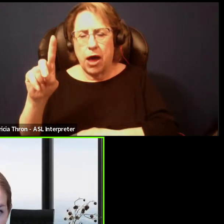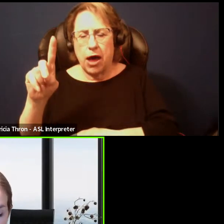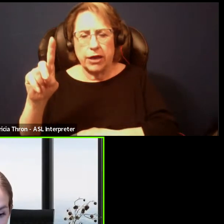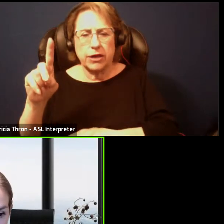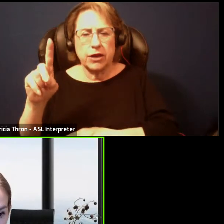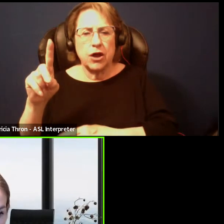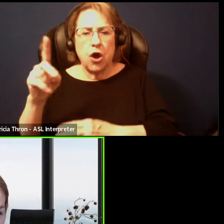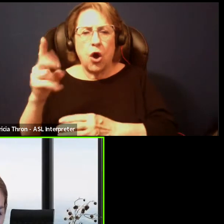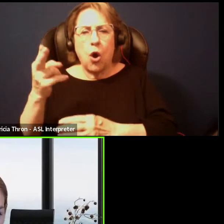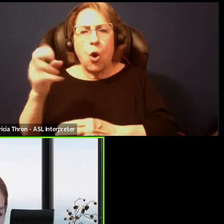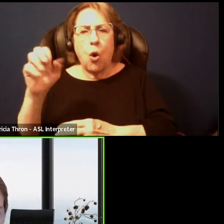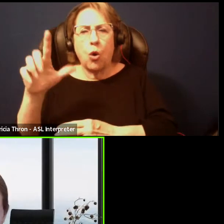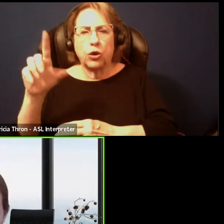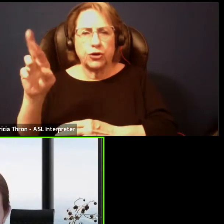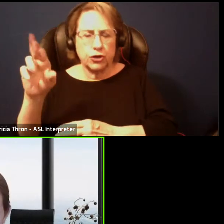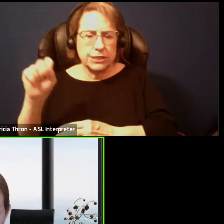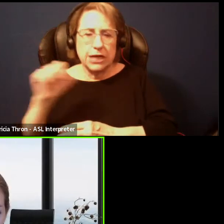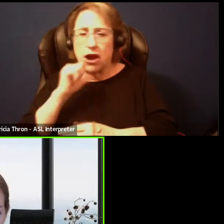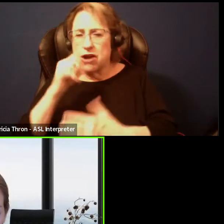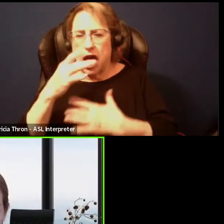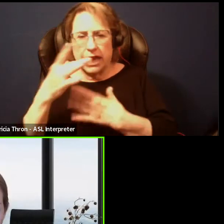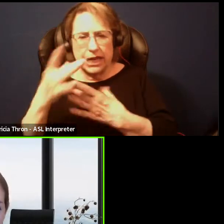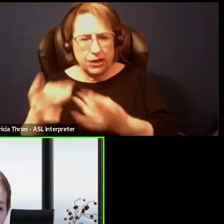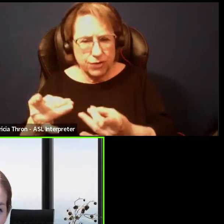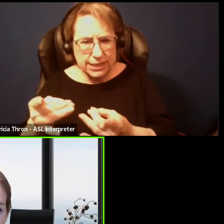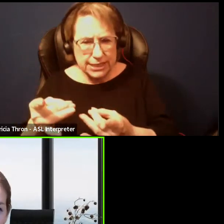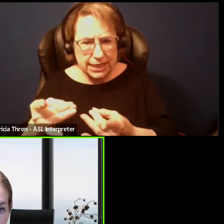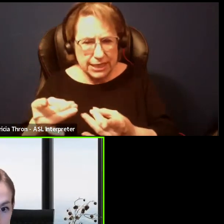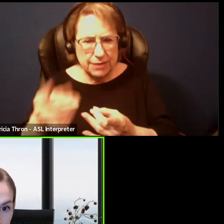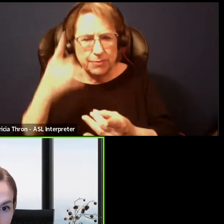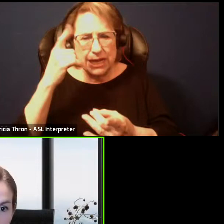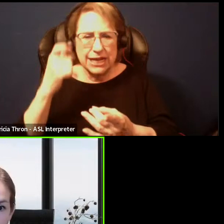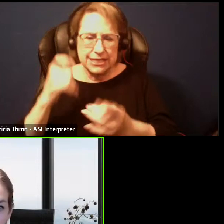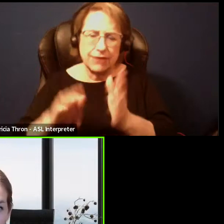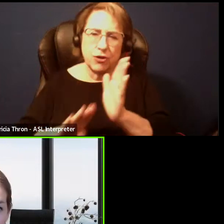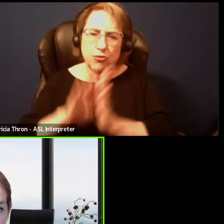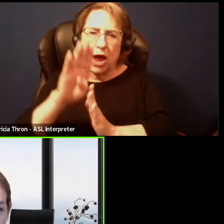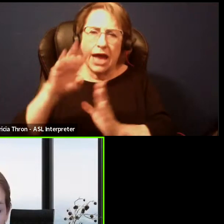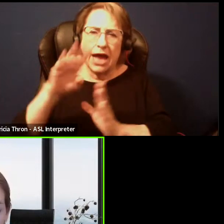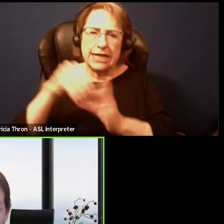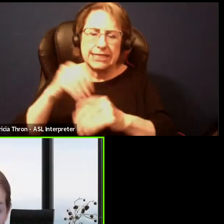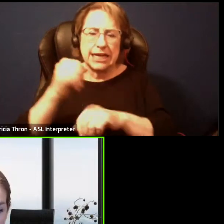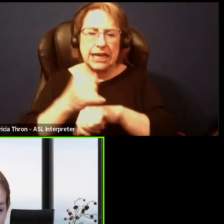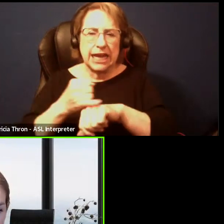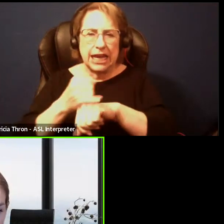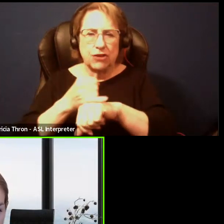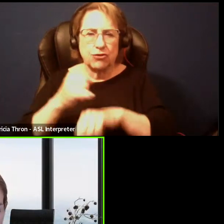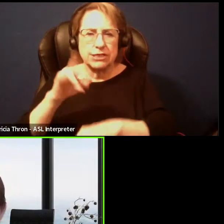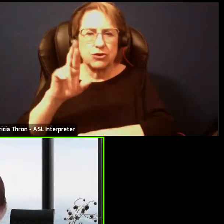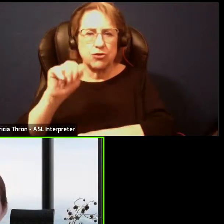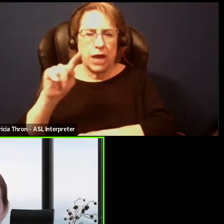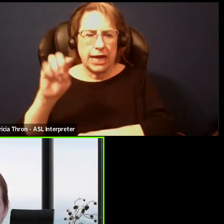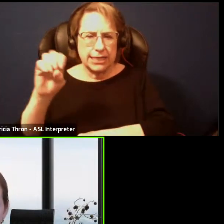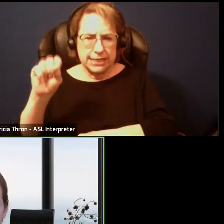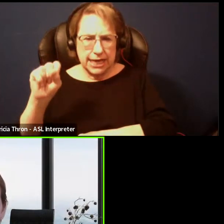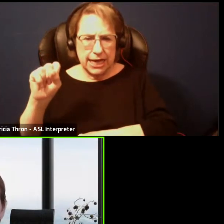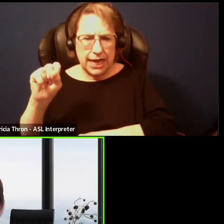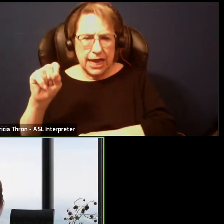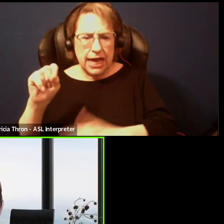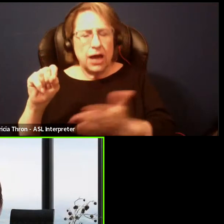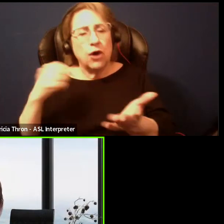in interest rates. So what we're hoping is that we can continue the conversations over the next 2 weeks. And if it doesn't look like